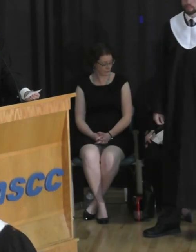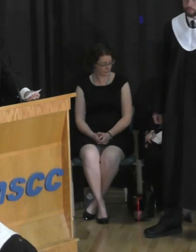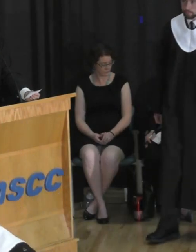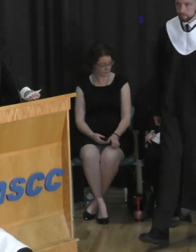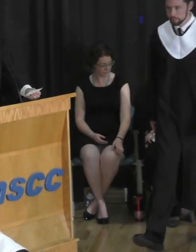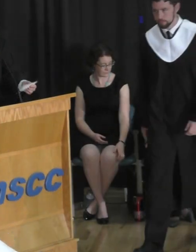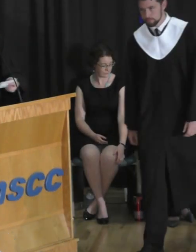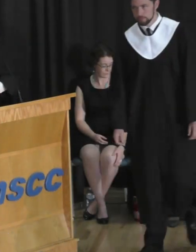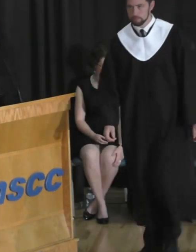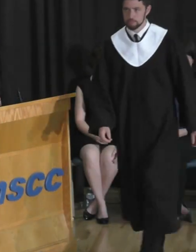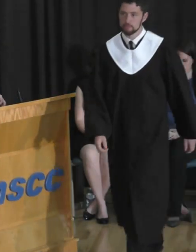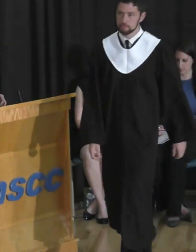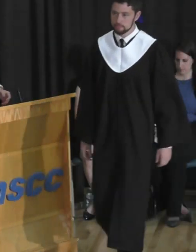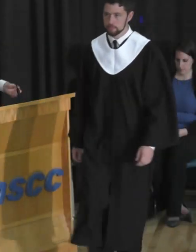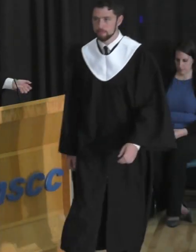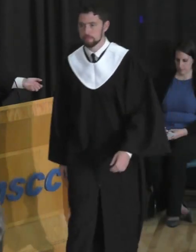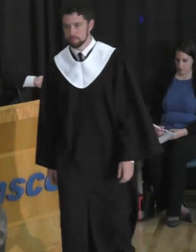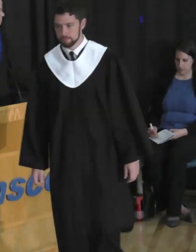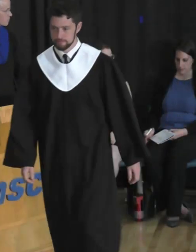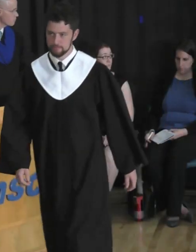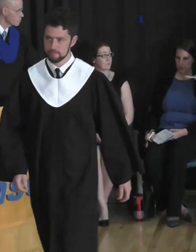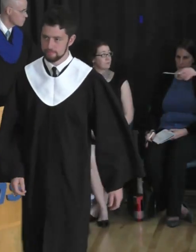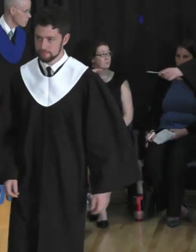Adrian Rawlings.